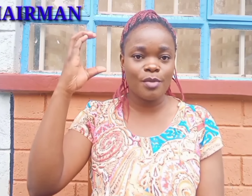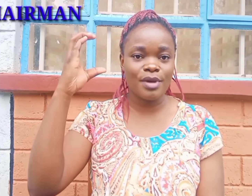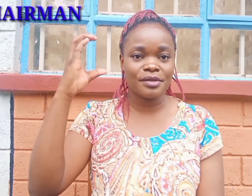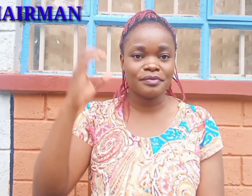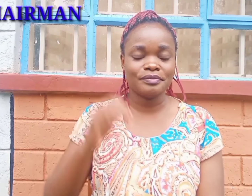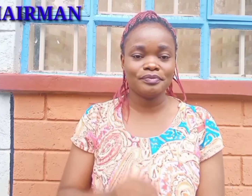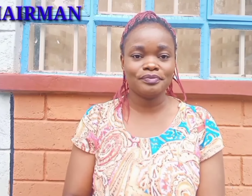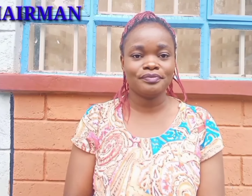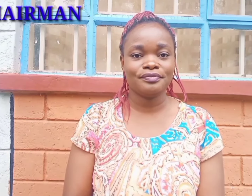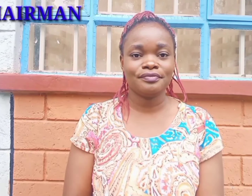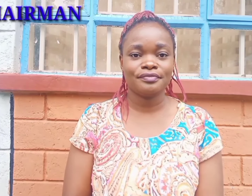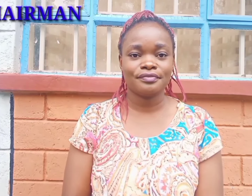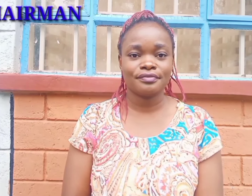Chairman.